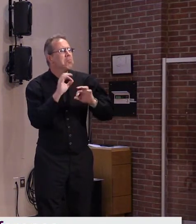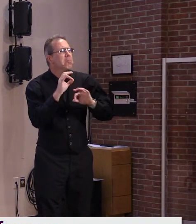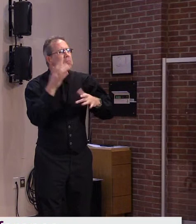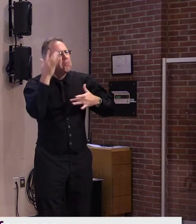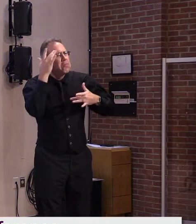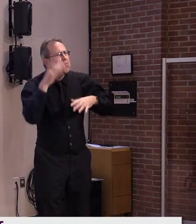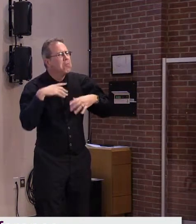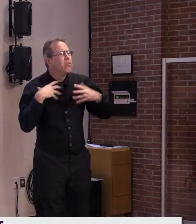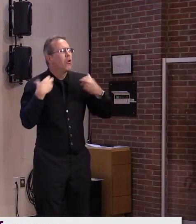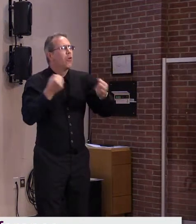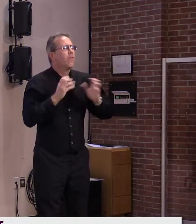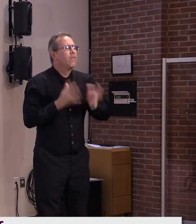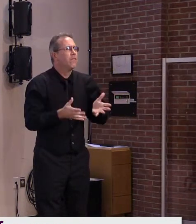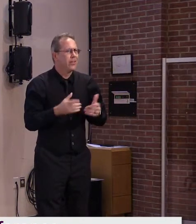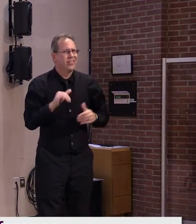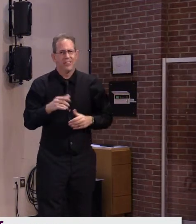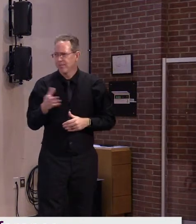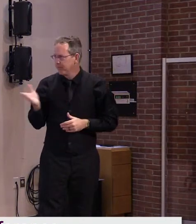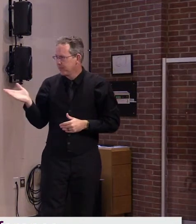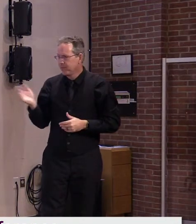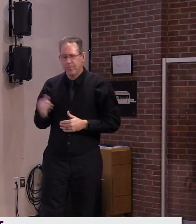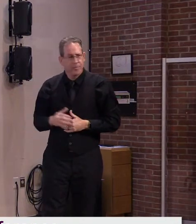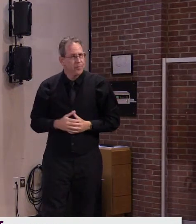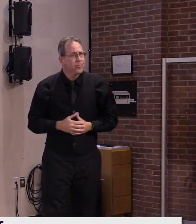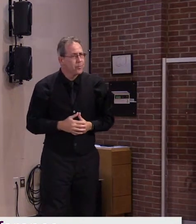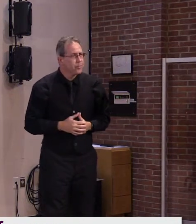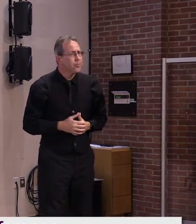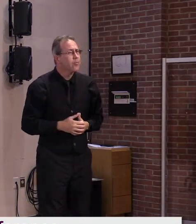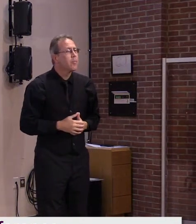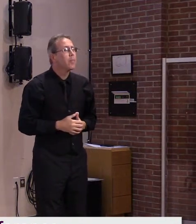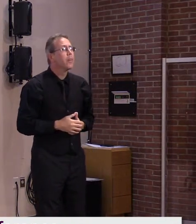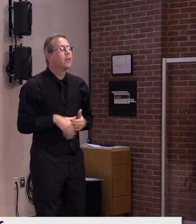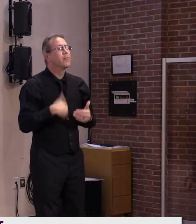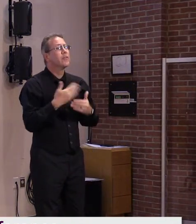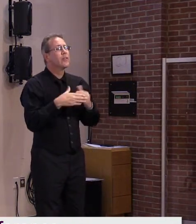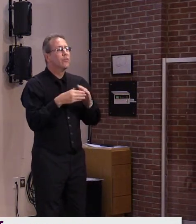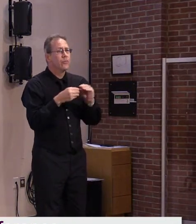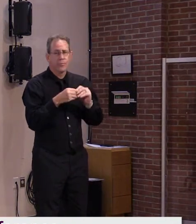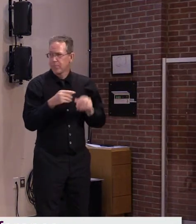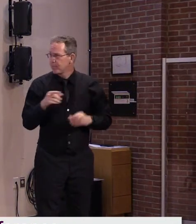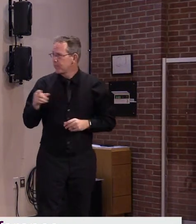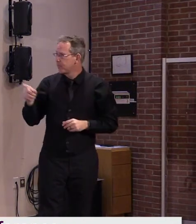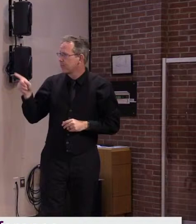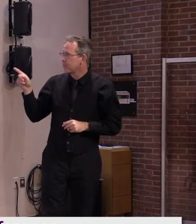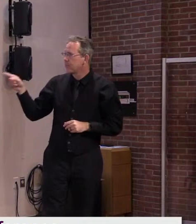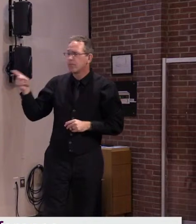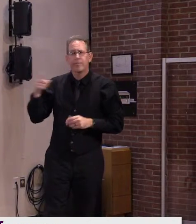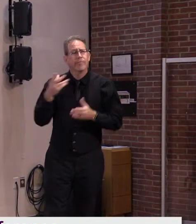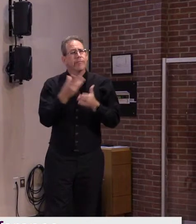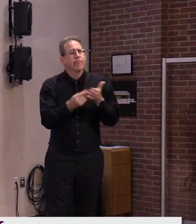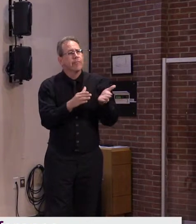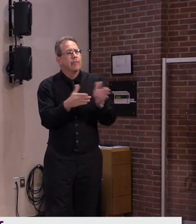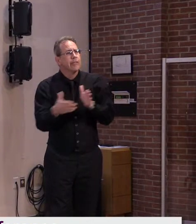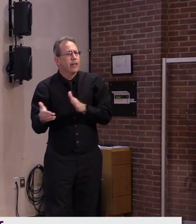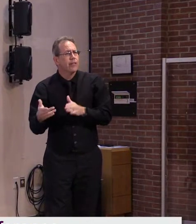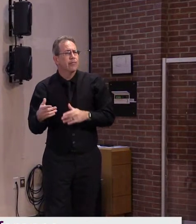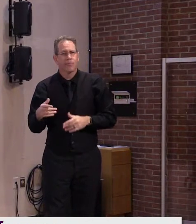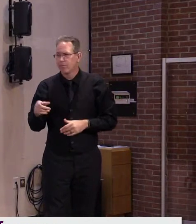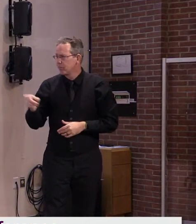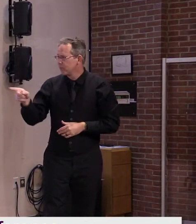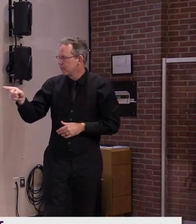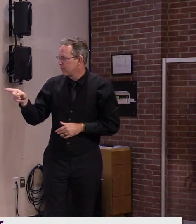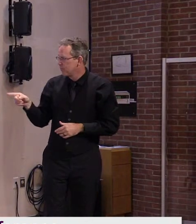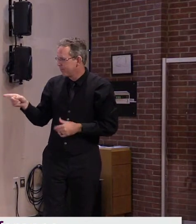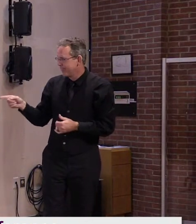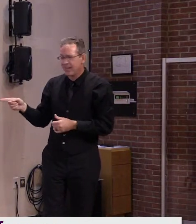out and get their booster shot. Similarly, looking at Vermont fatalities for the month, you can see that we have had 33 fatalities. And